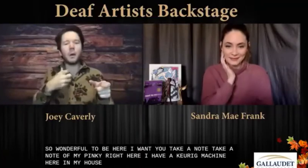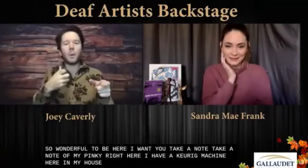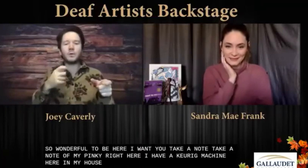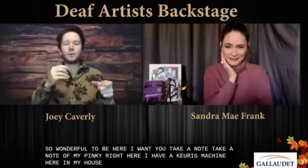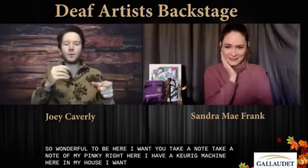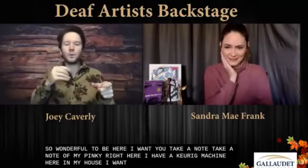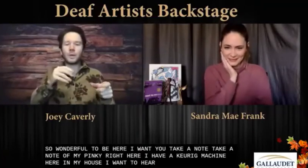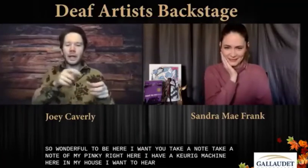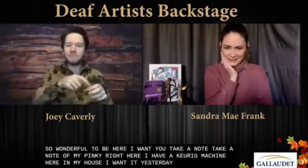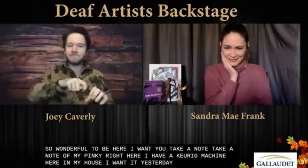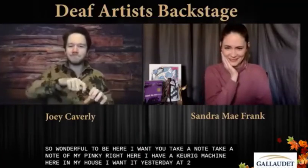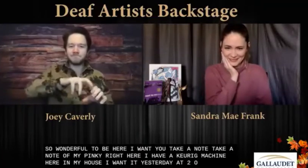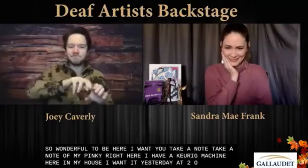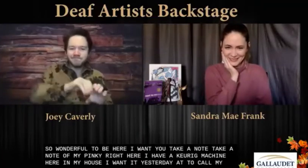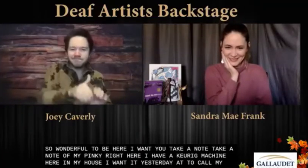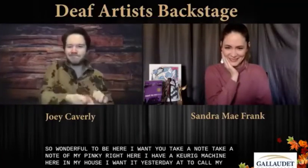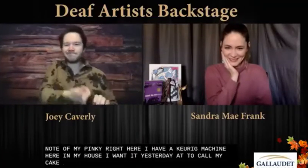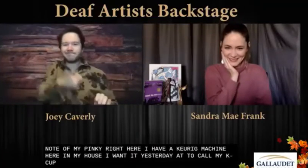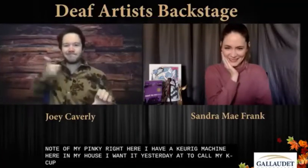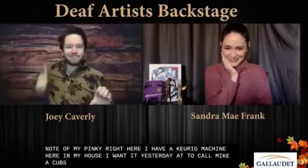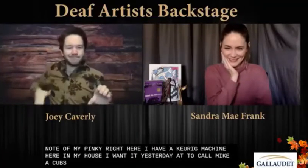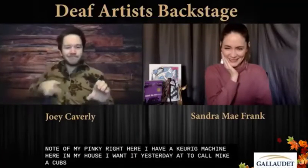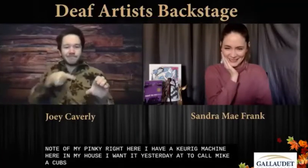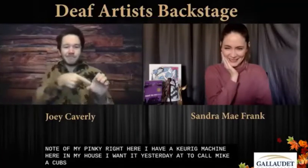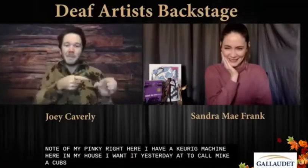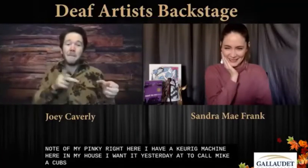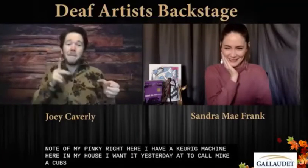I wanted yesterday I took all my k-cups